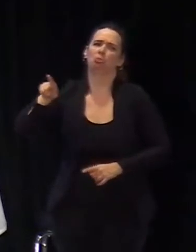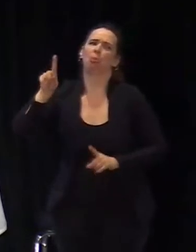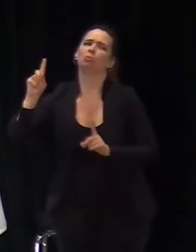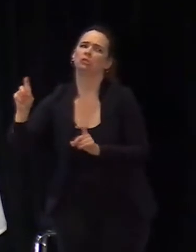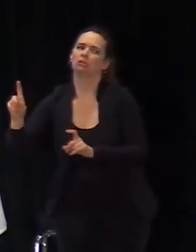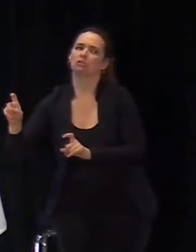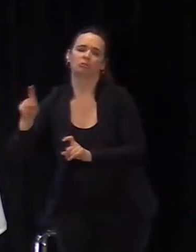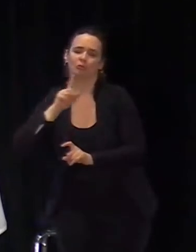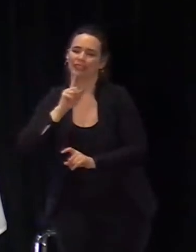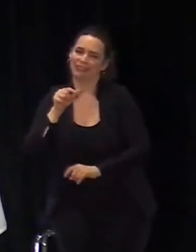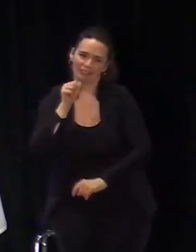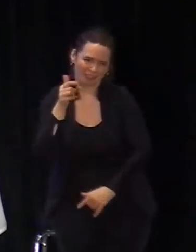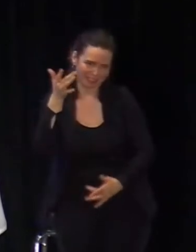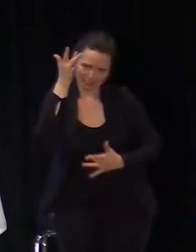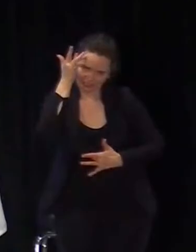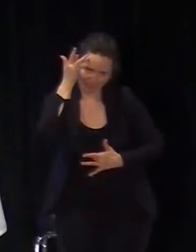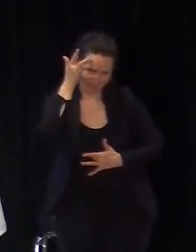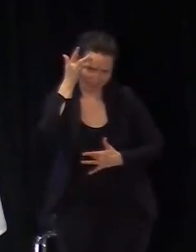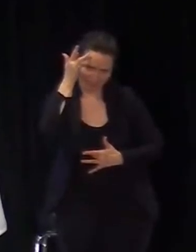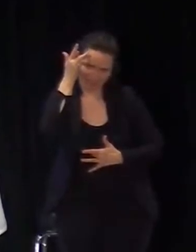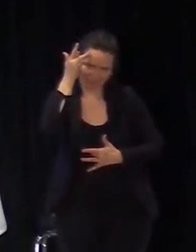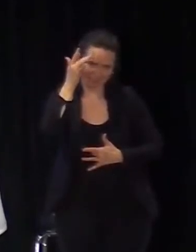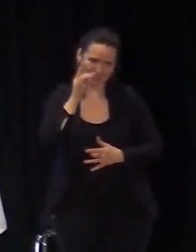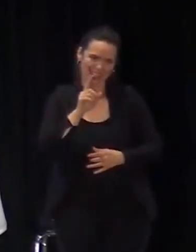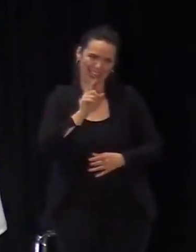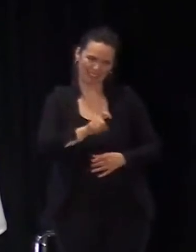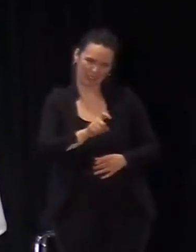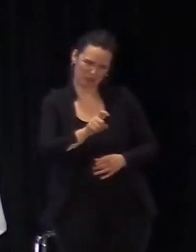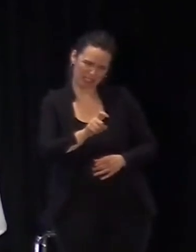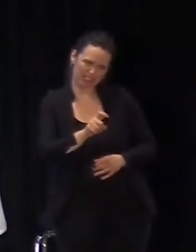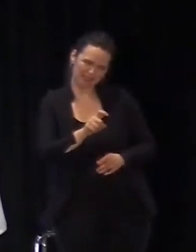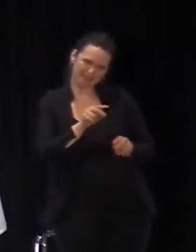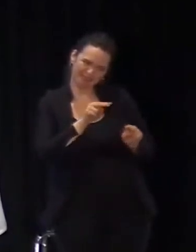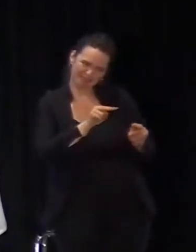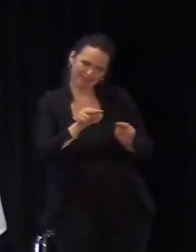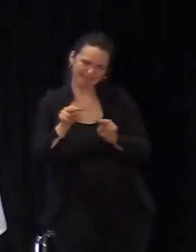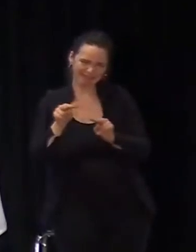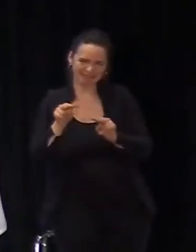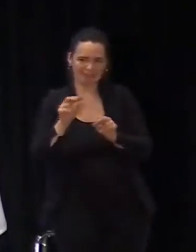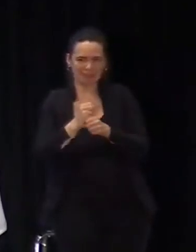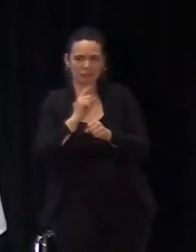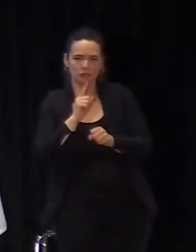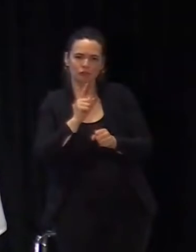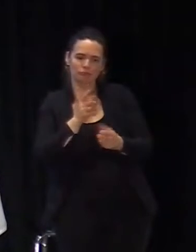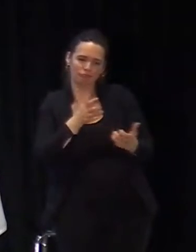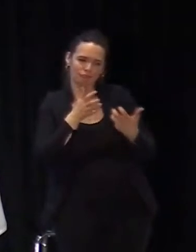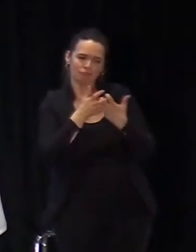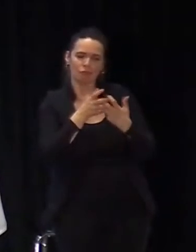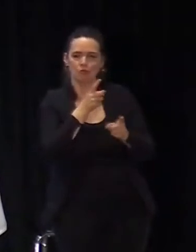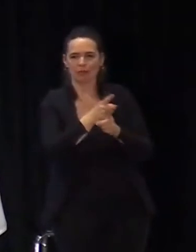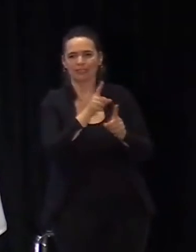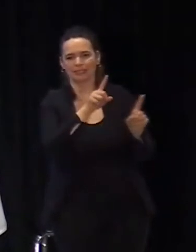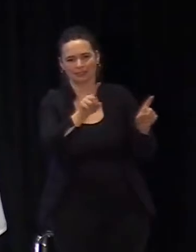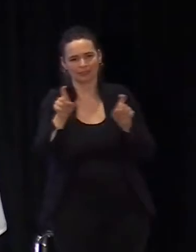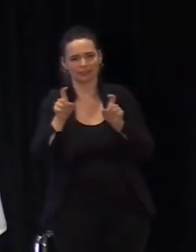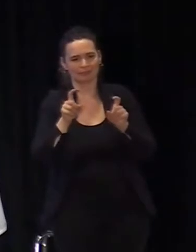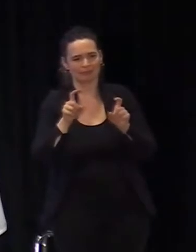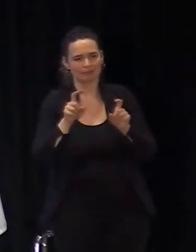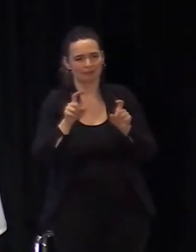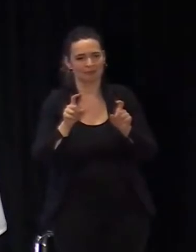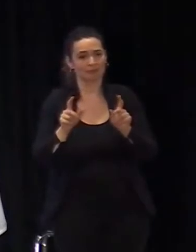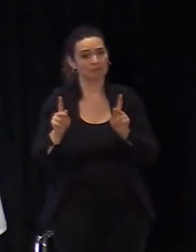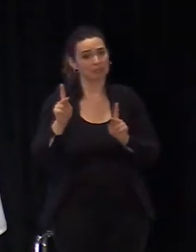to be, you know, very vigilant. This is a brutal virus and people are still dying from it. Our numbers are getting